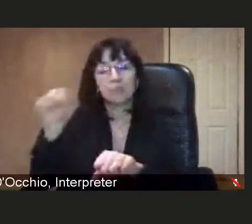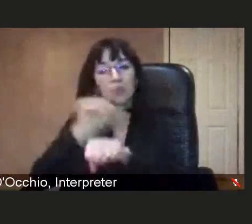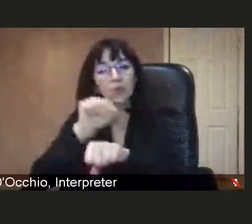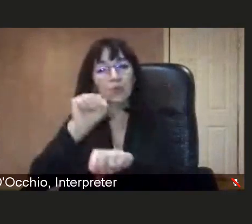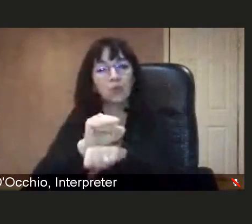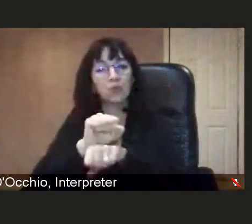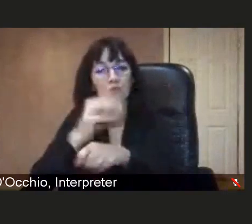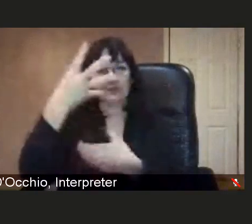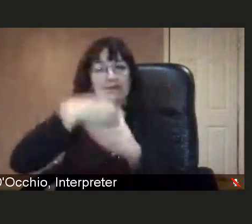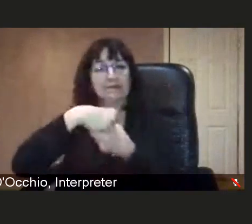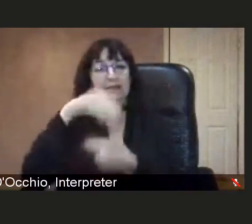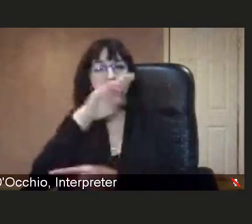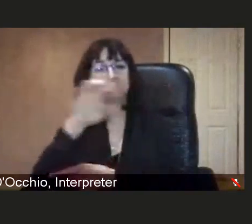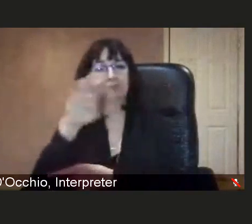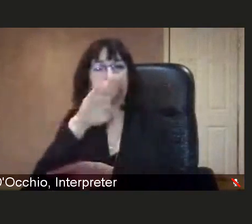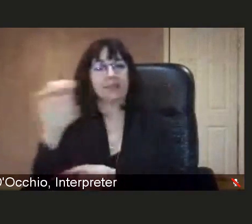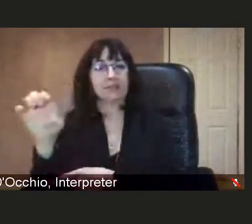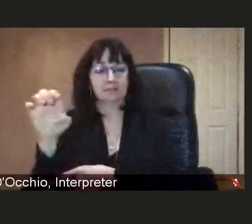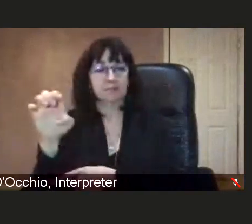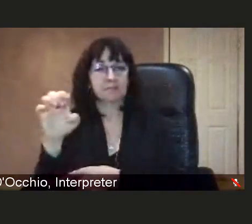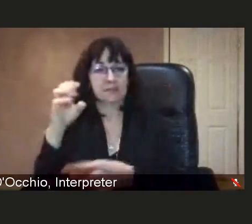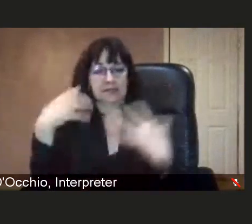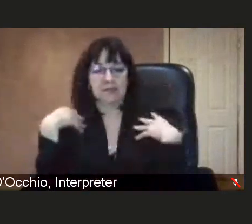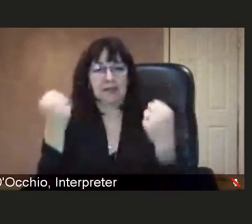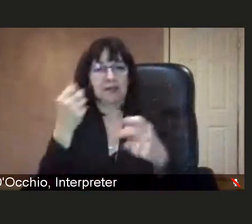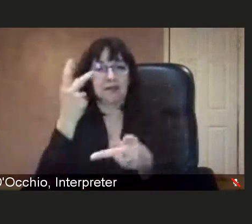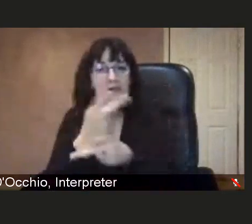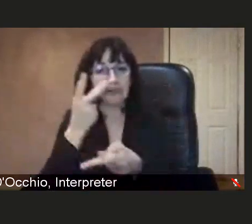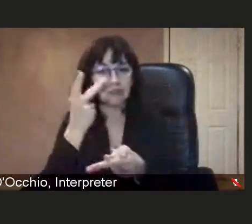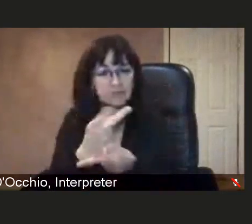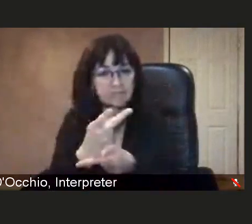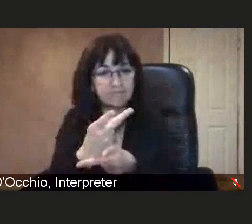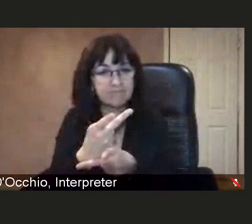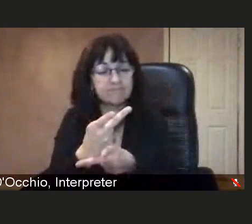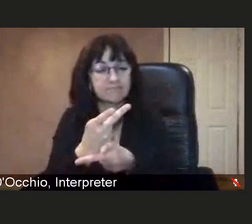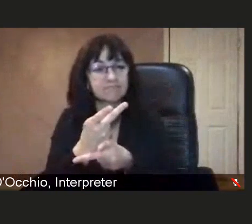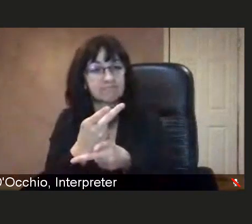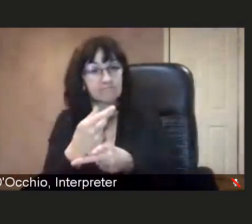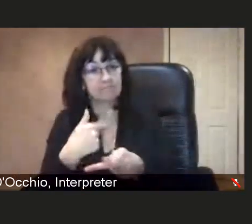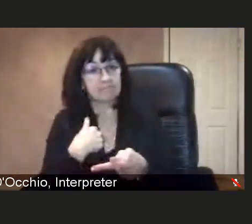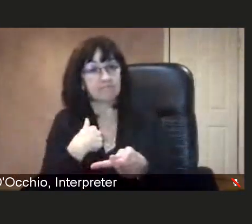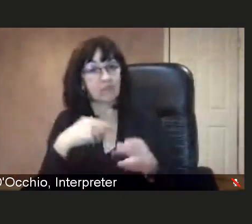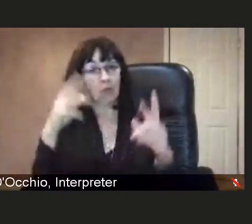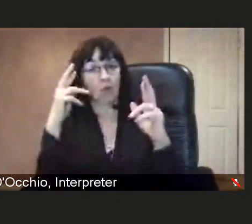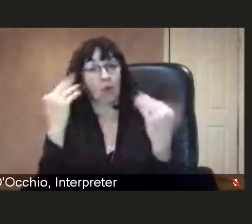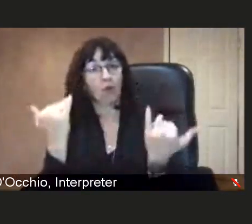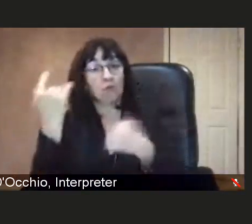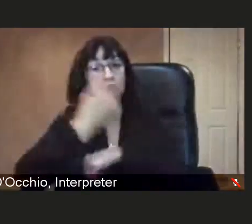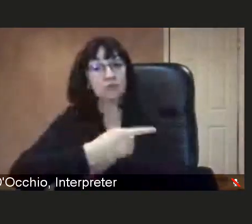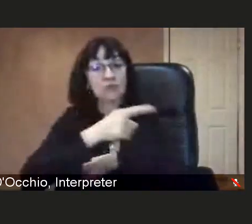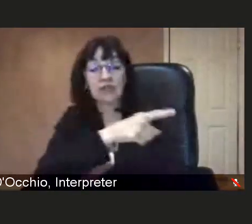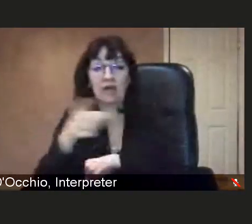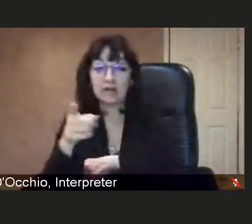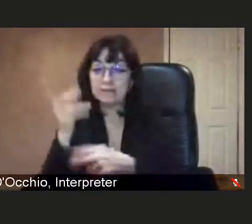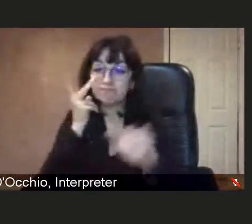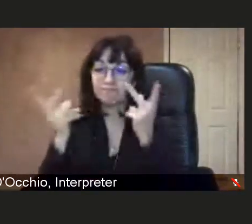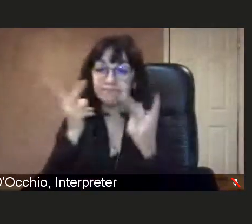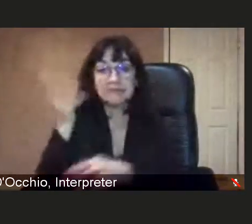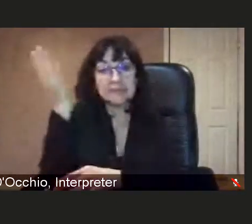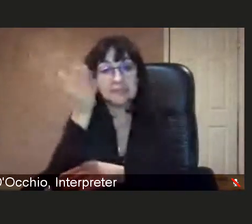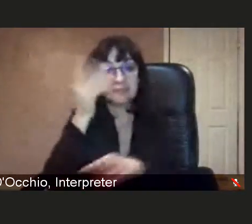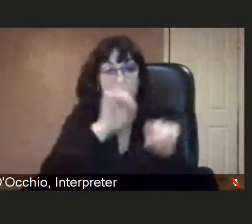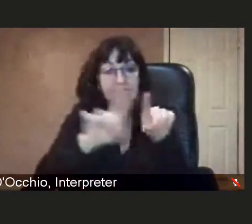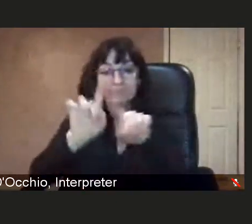today you have found the speakers and the responses informative and helpful. You've heard about our screening and testing